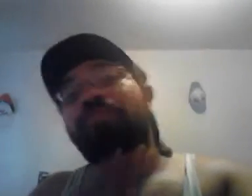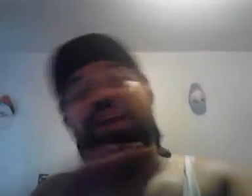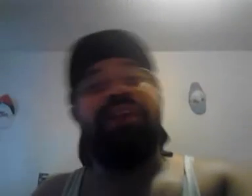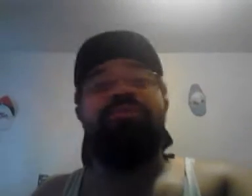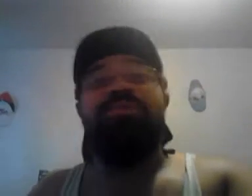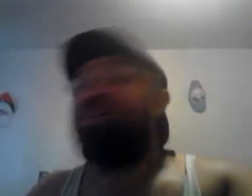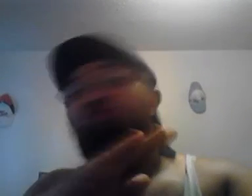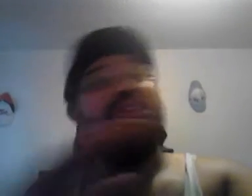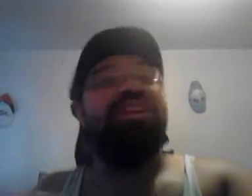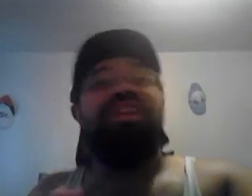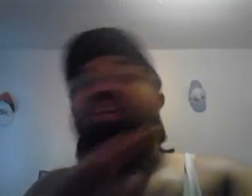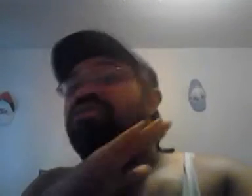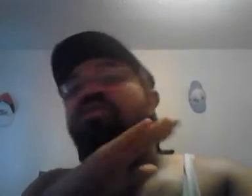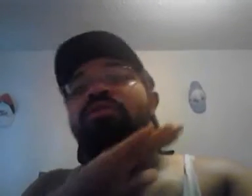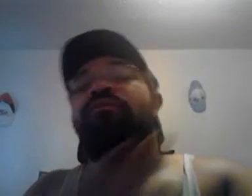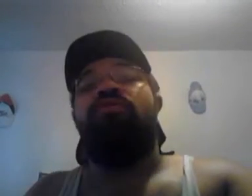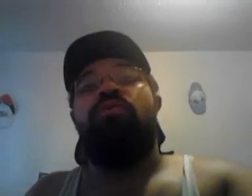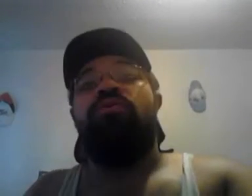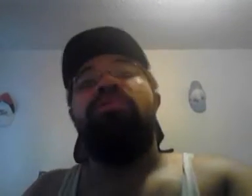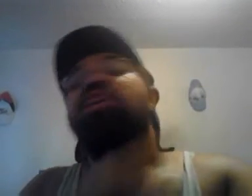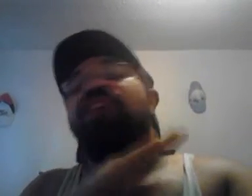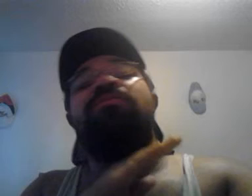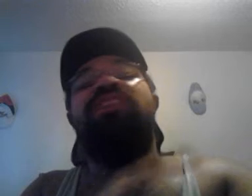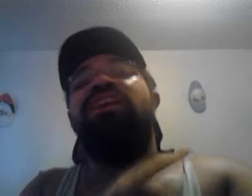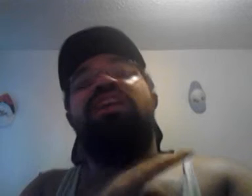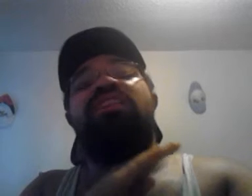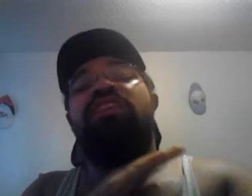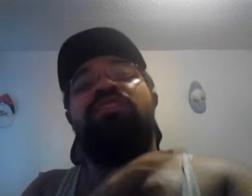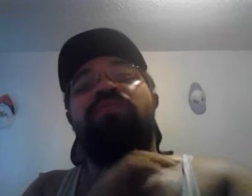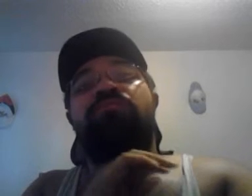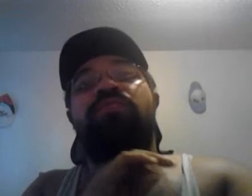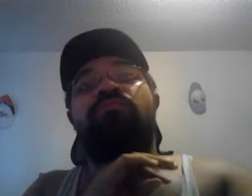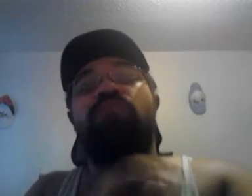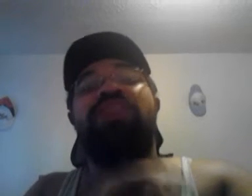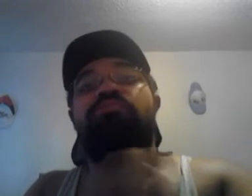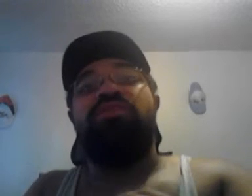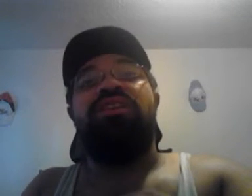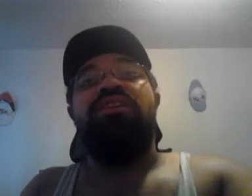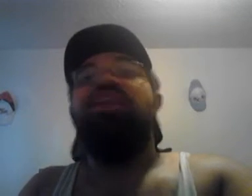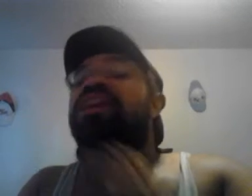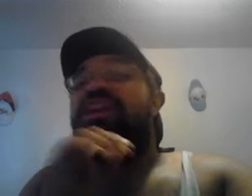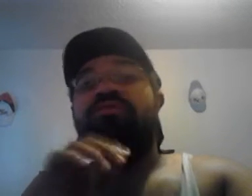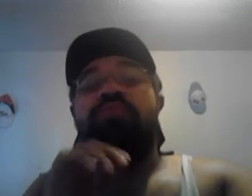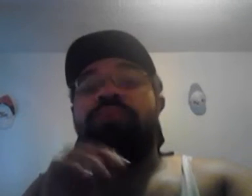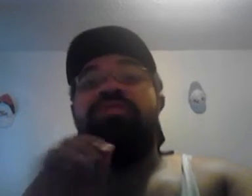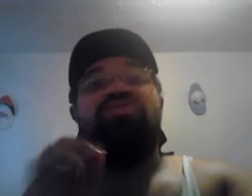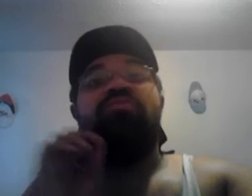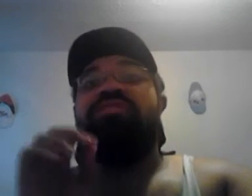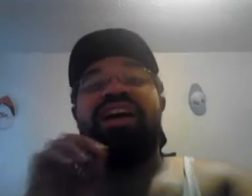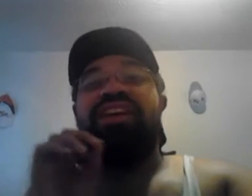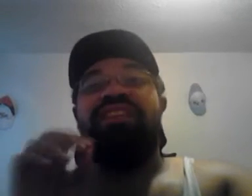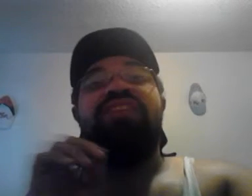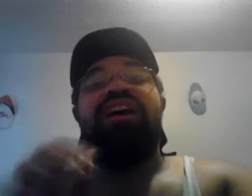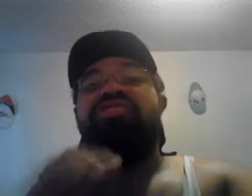Bible. Read it. It's all in full. Everything, it's been written in print. If you want to put some hidden knowledge in the